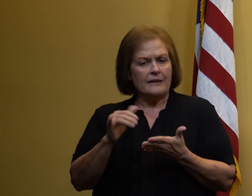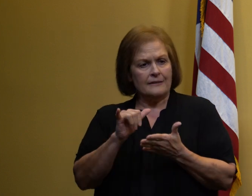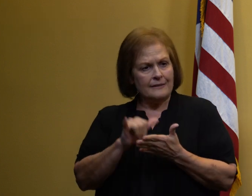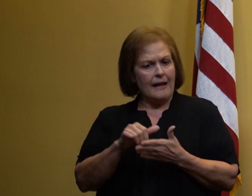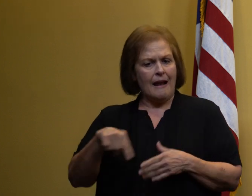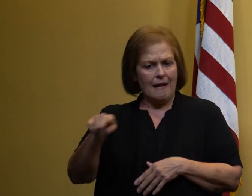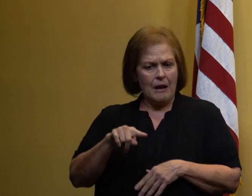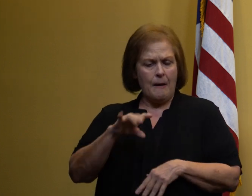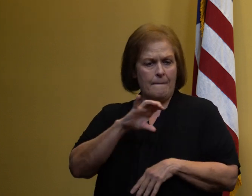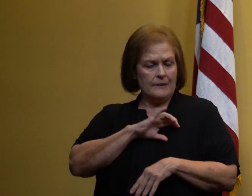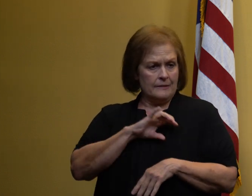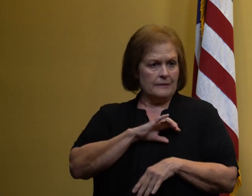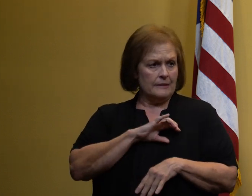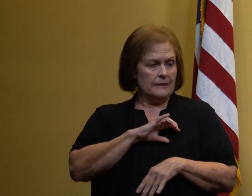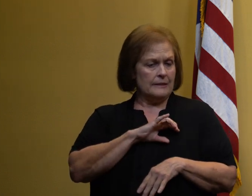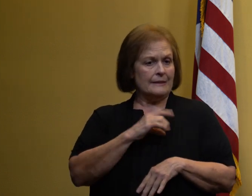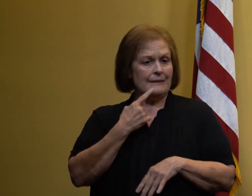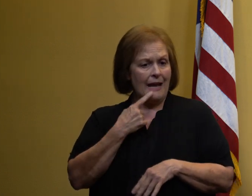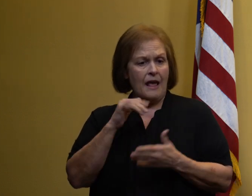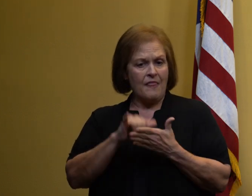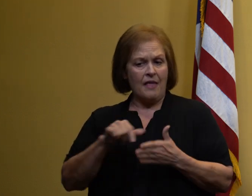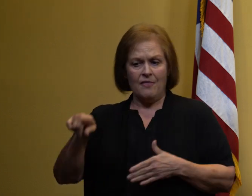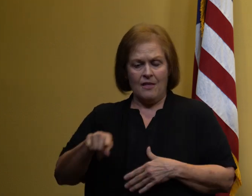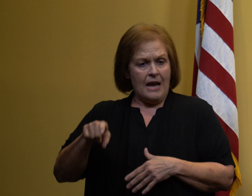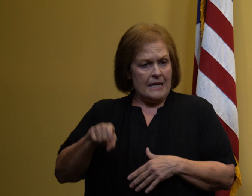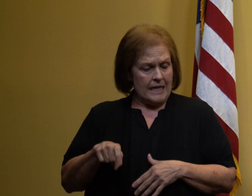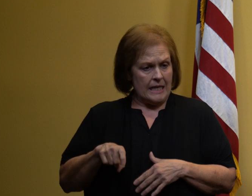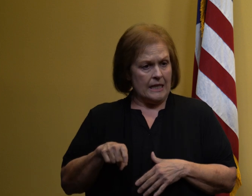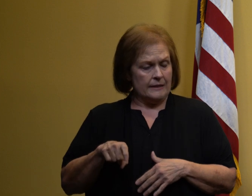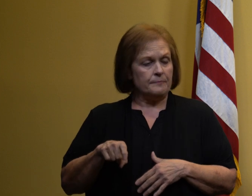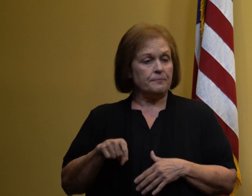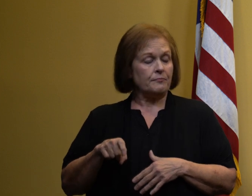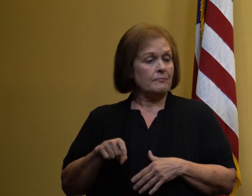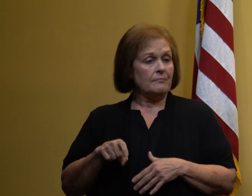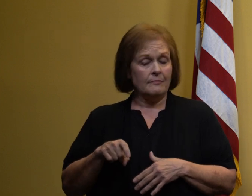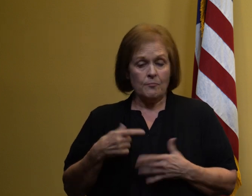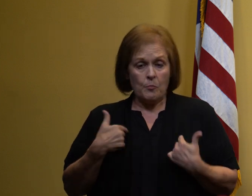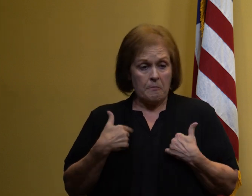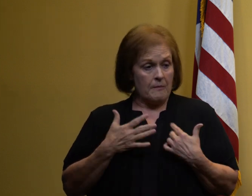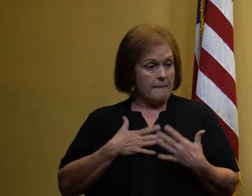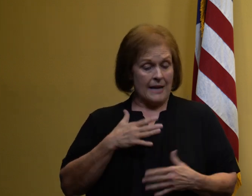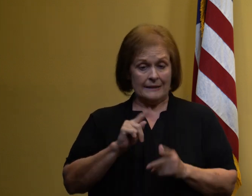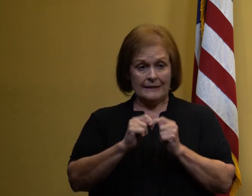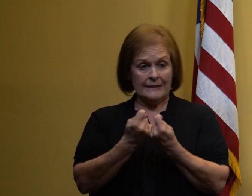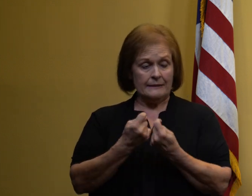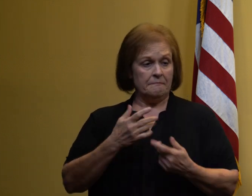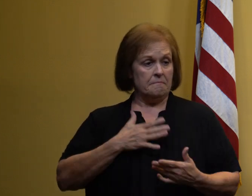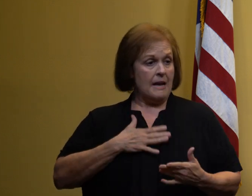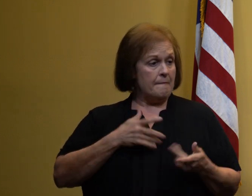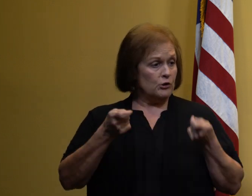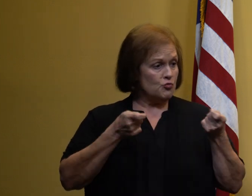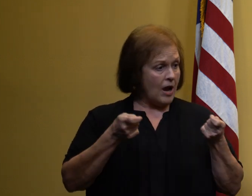our officers themselves has indicated that they need. And without any hesitation, my team, my